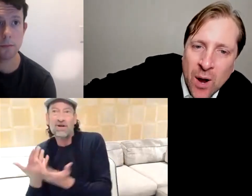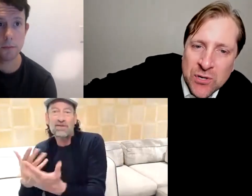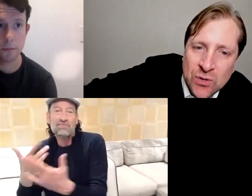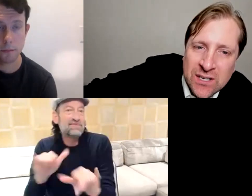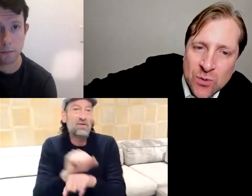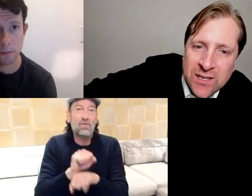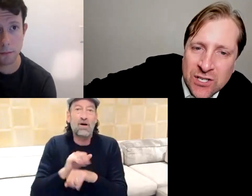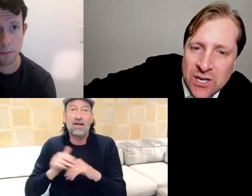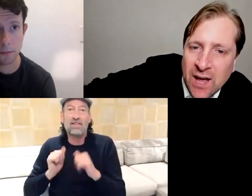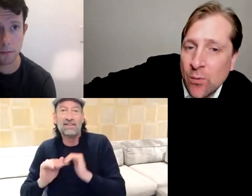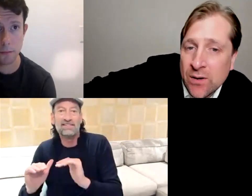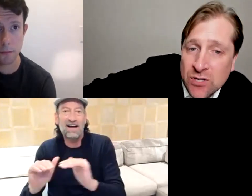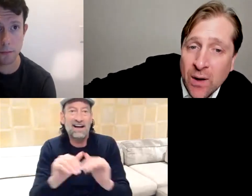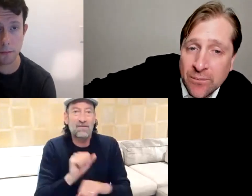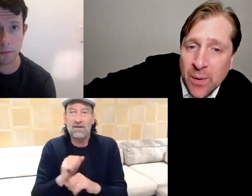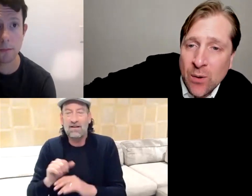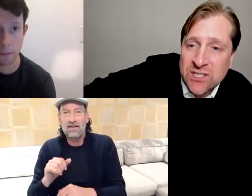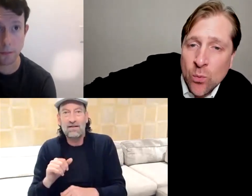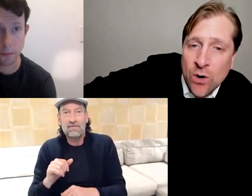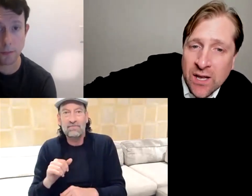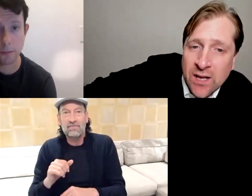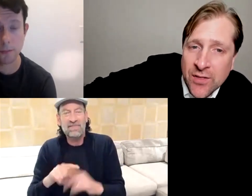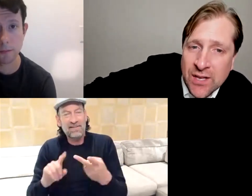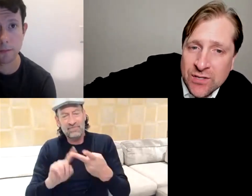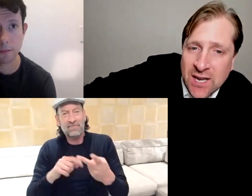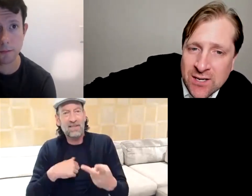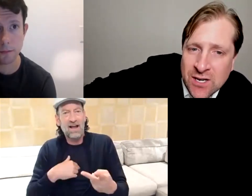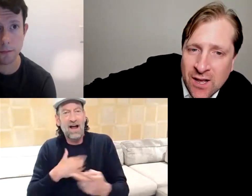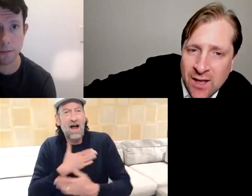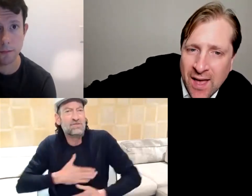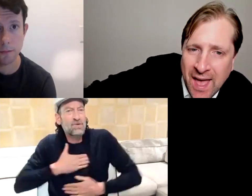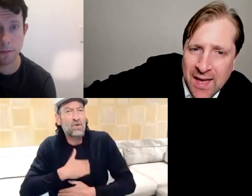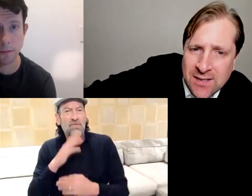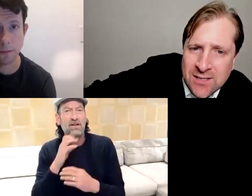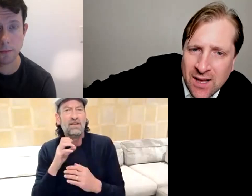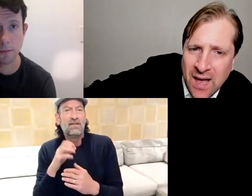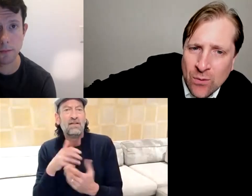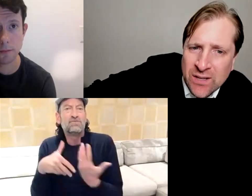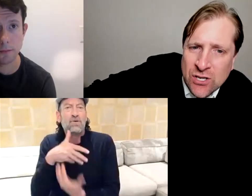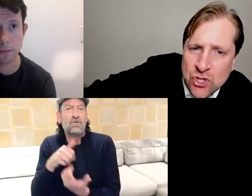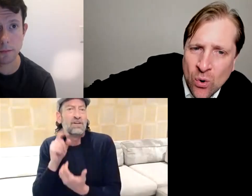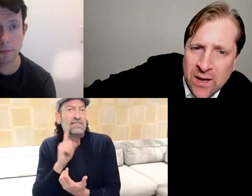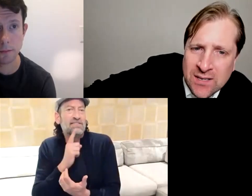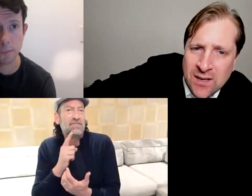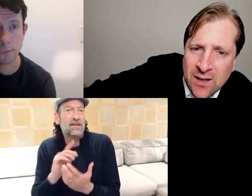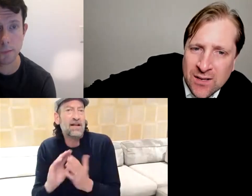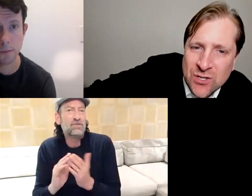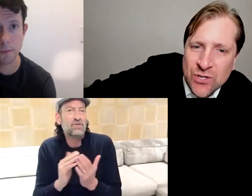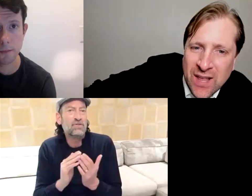there were opportunities to audition, I would do it. But I was still working on the theater stage, and I really